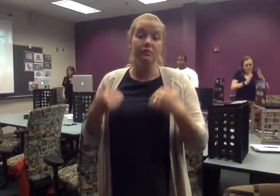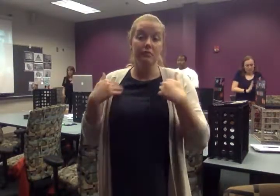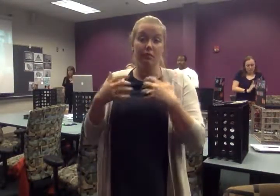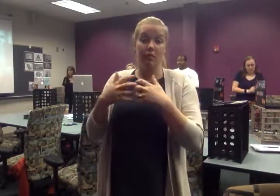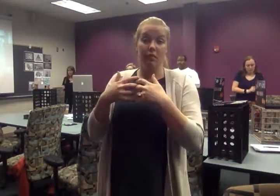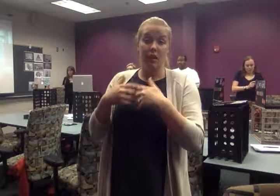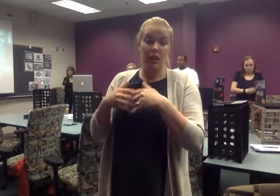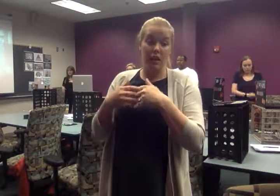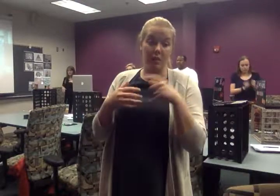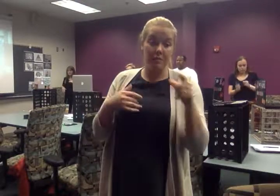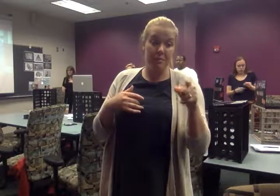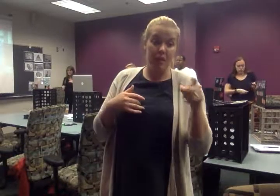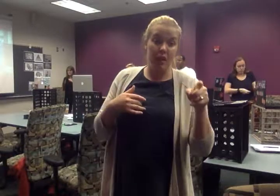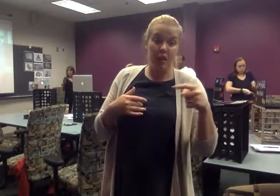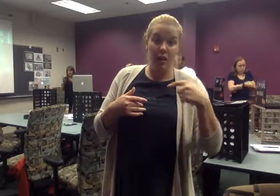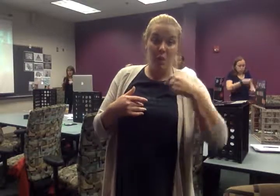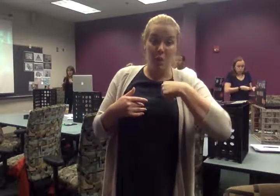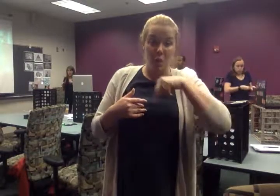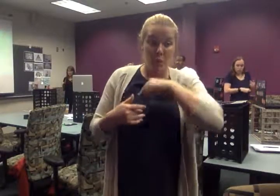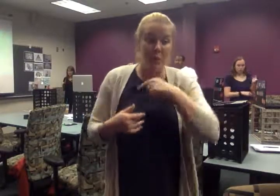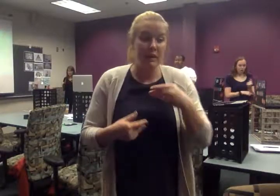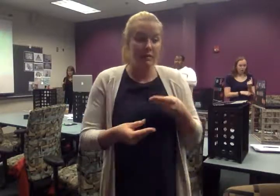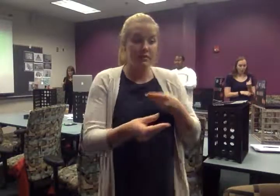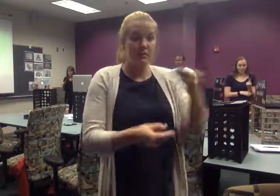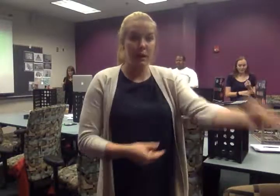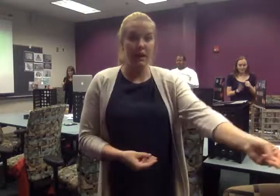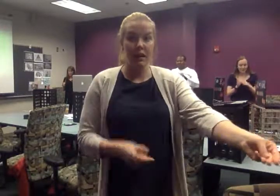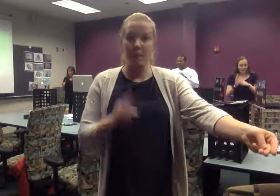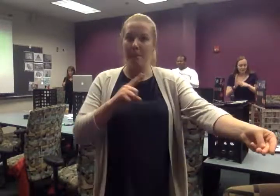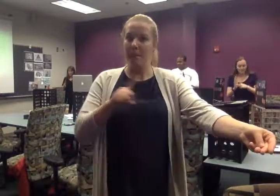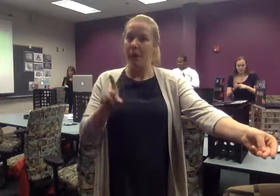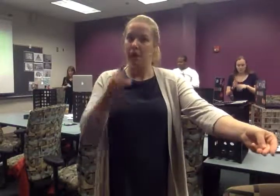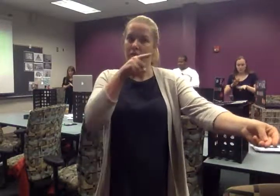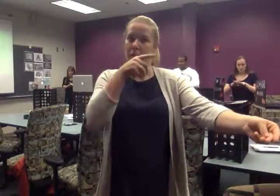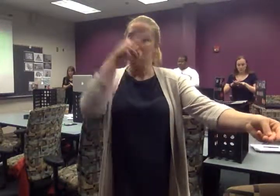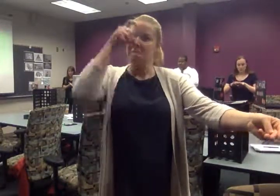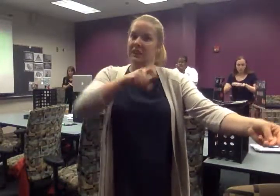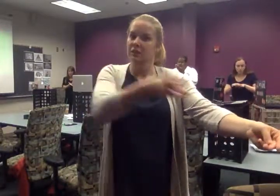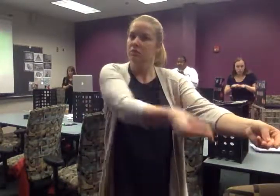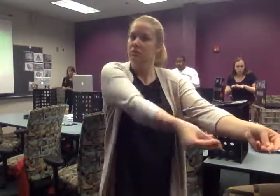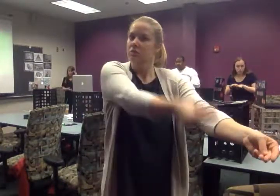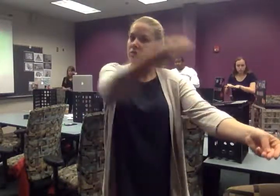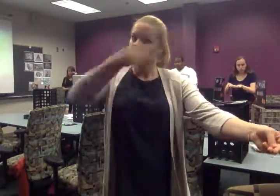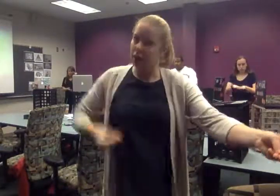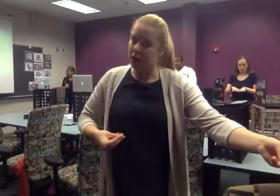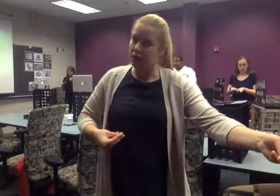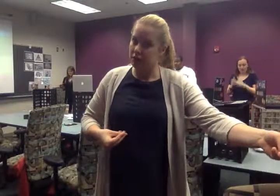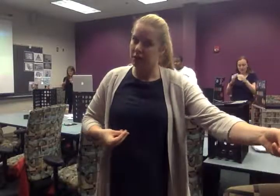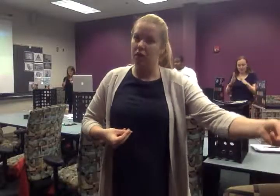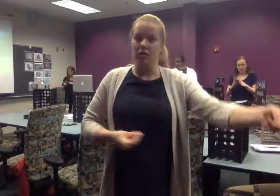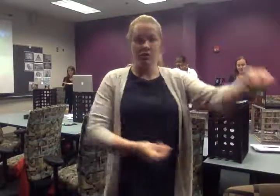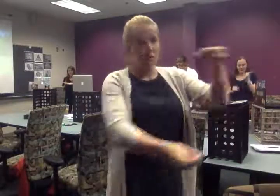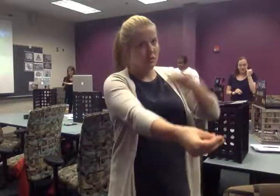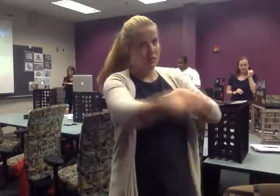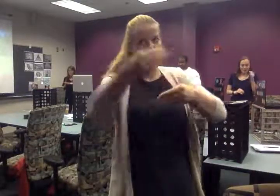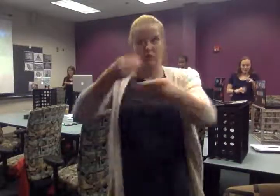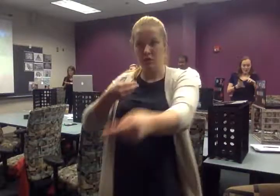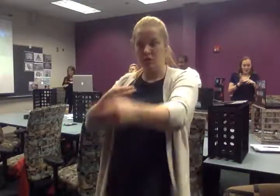to us in return. It's like keeping your lawn mowed so that you can keep your neighbor's property values high. It doesn't make sense to have a lawn. They're